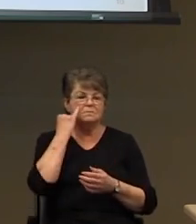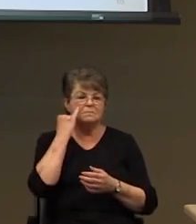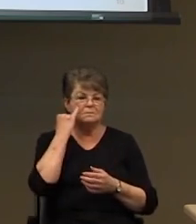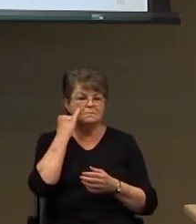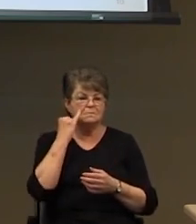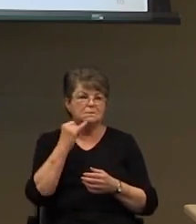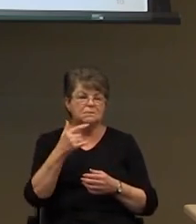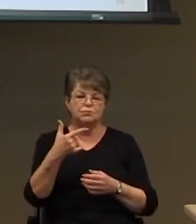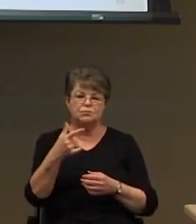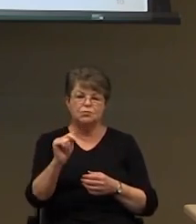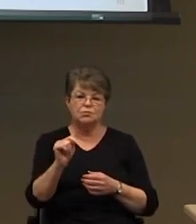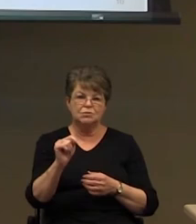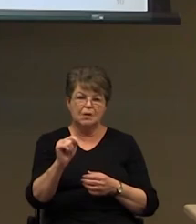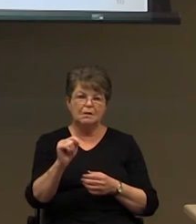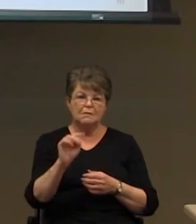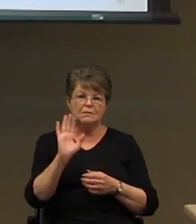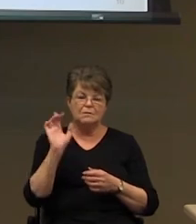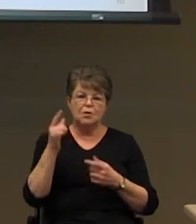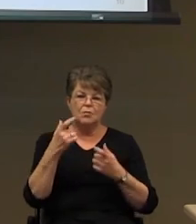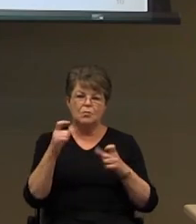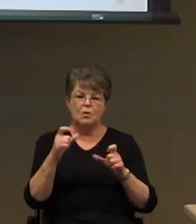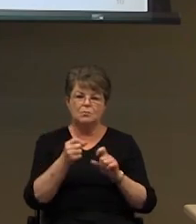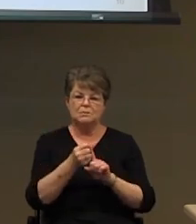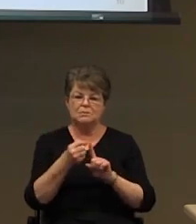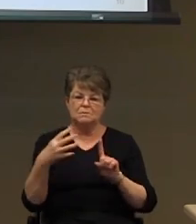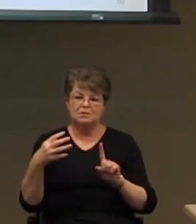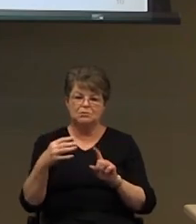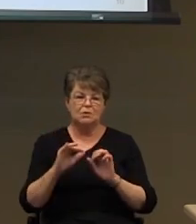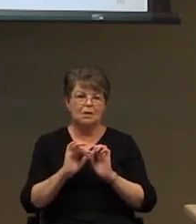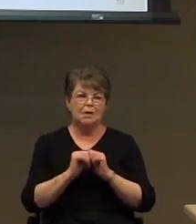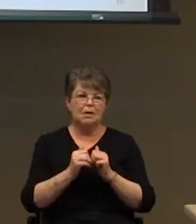instance, Georgetown, their large expansion,